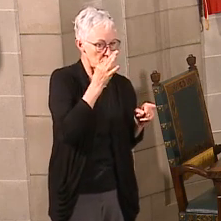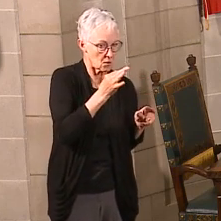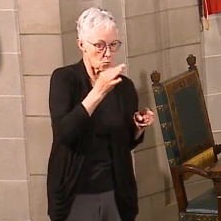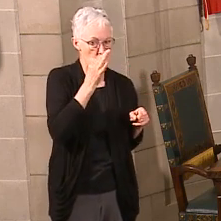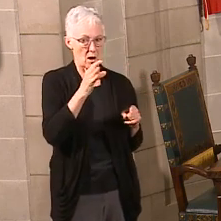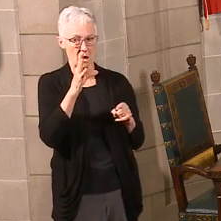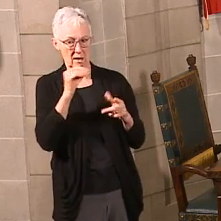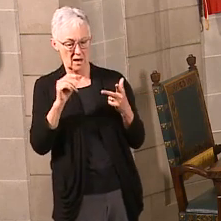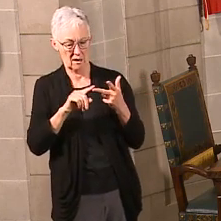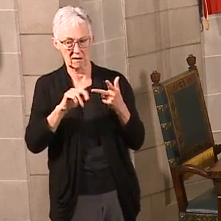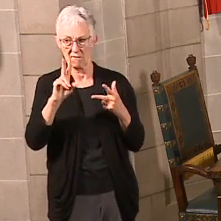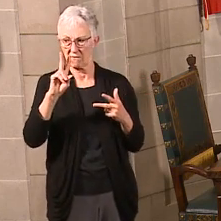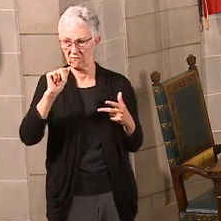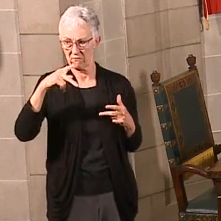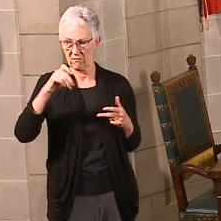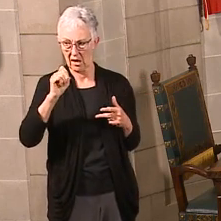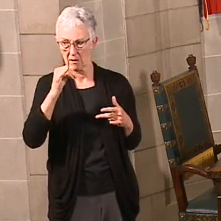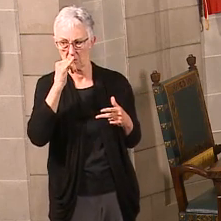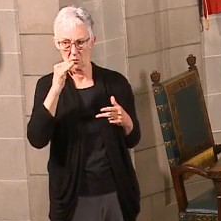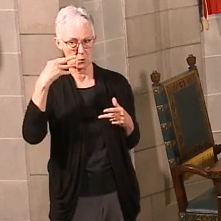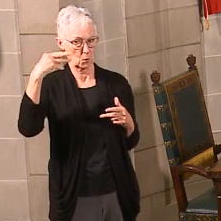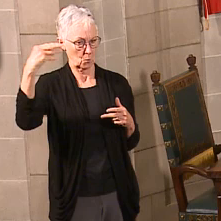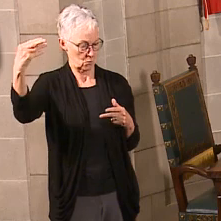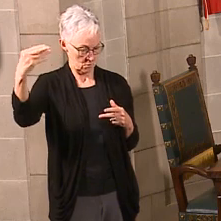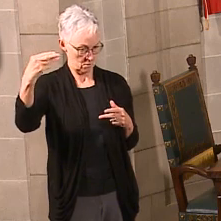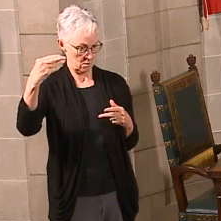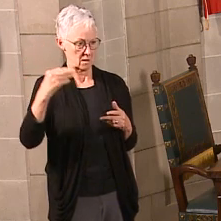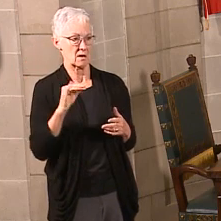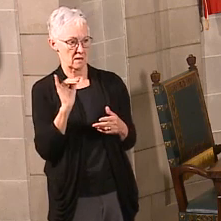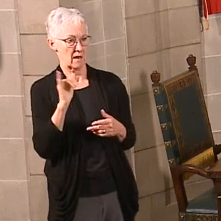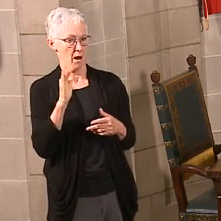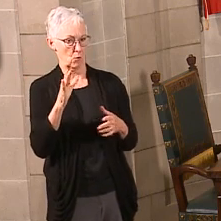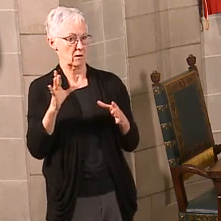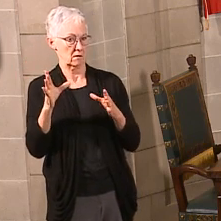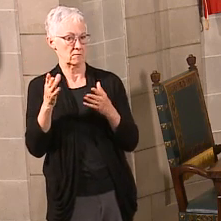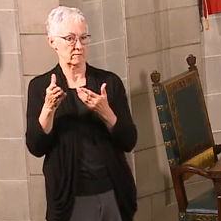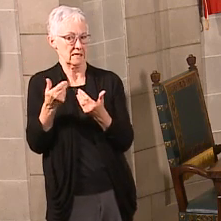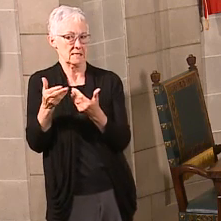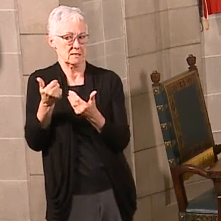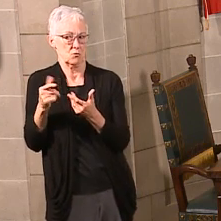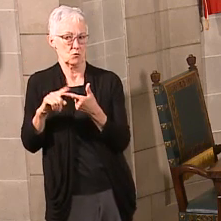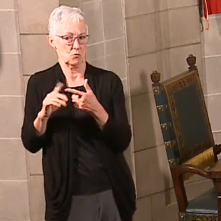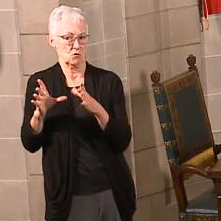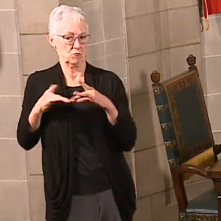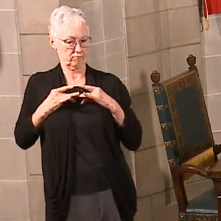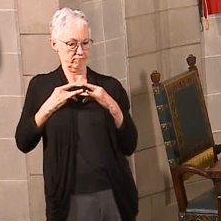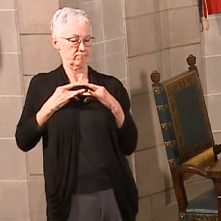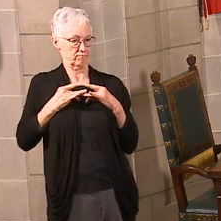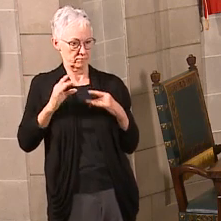the COVID-19 disease. If people are ready to stop smoking,